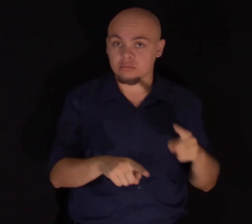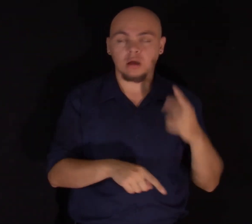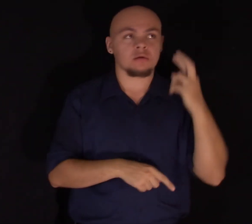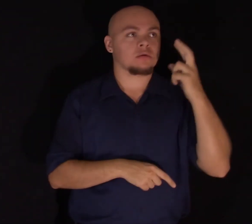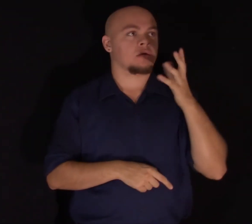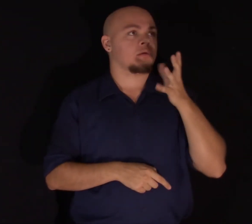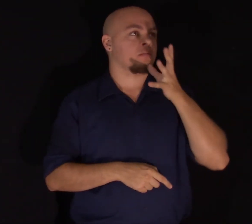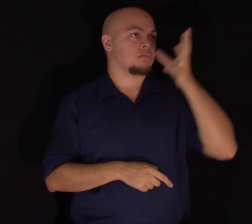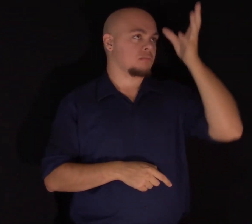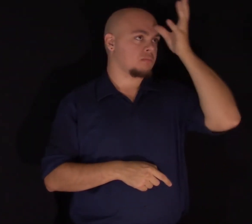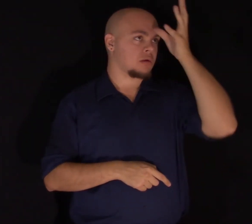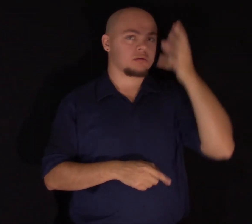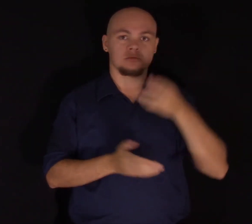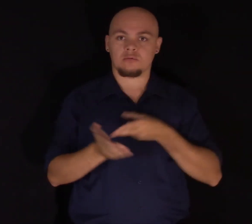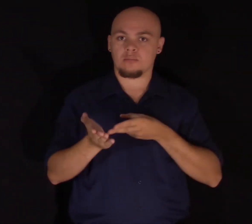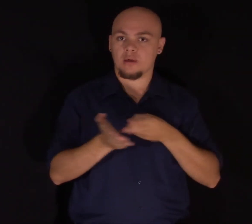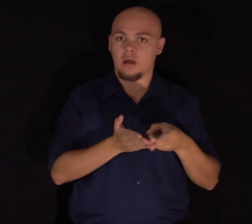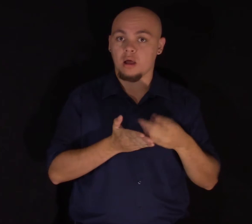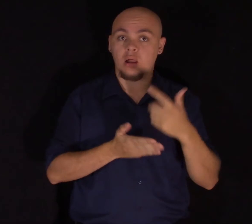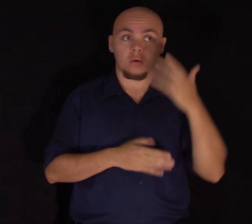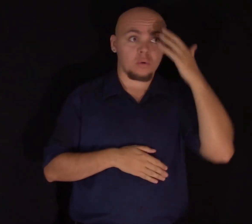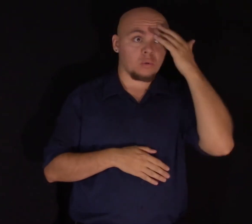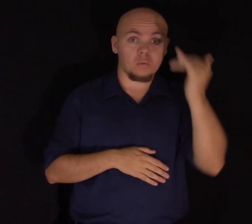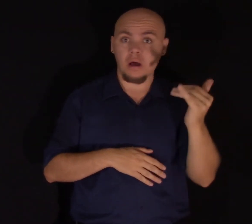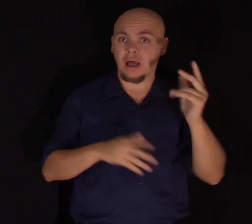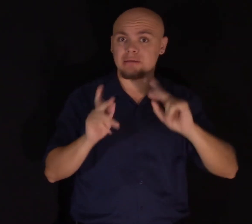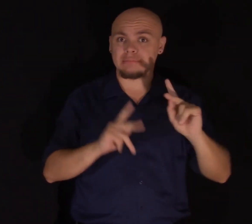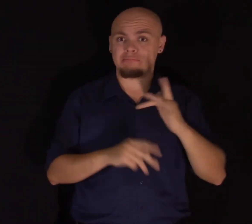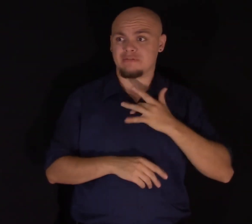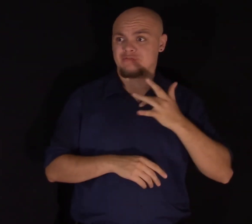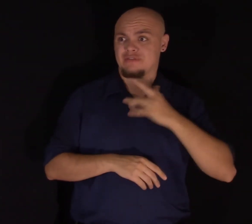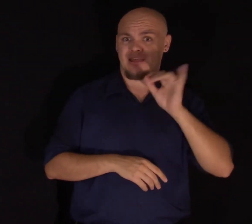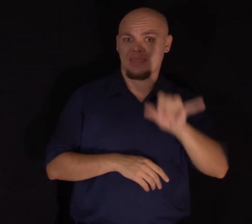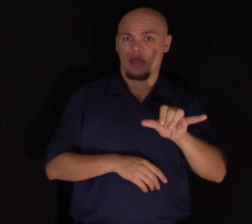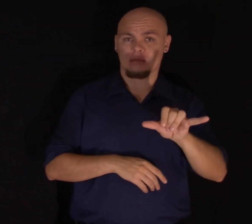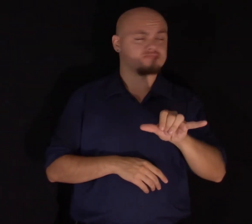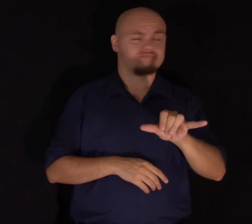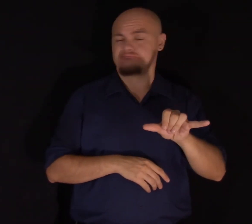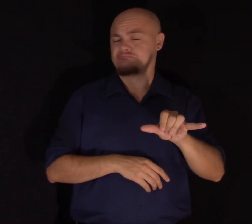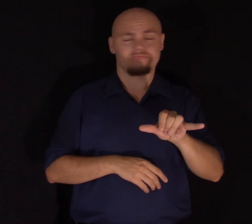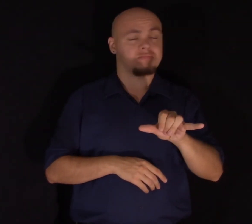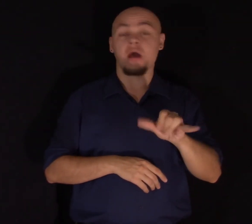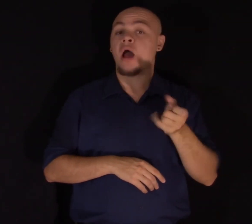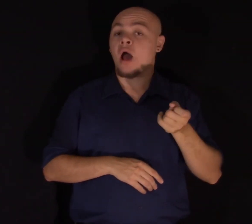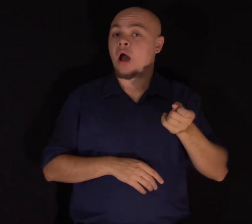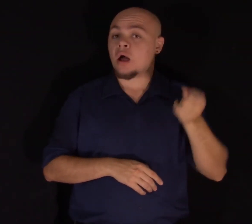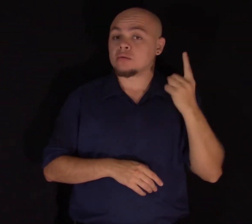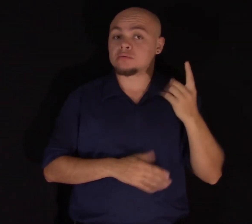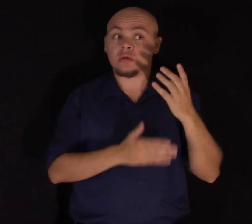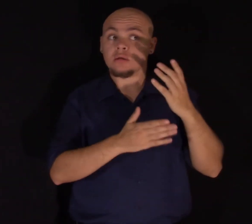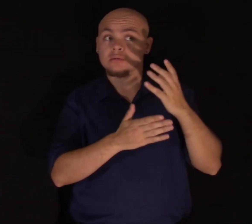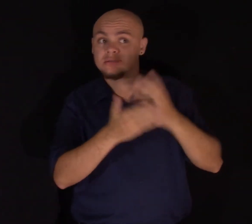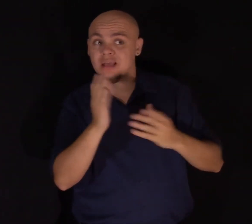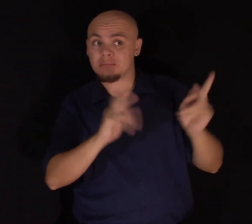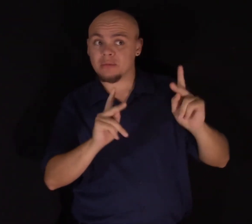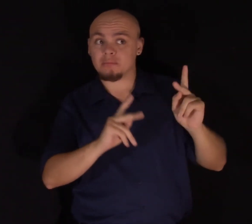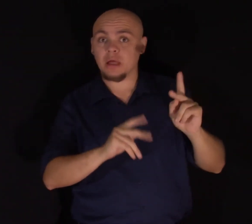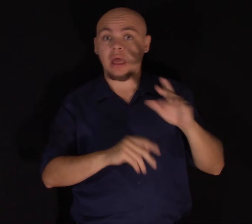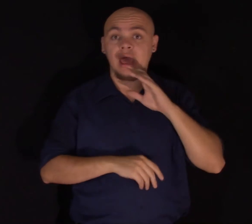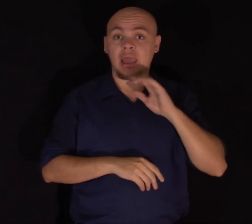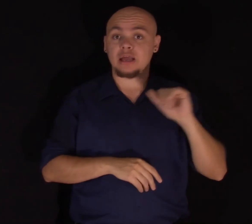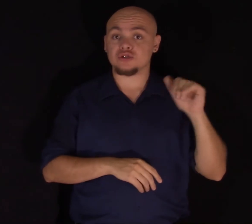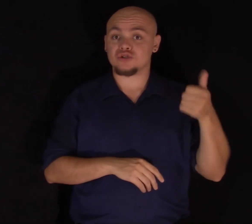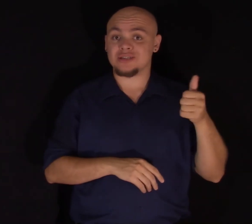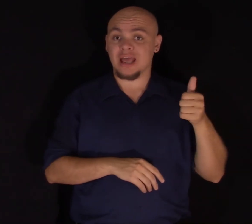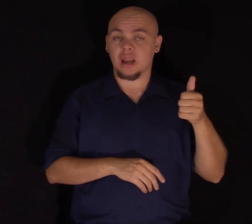parents had told me the truth. I didn't know why people felt that way, but I realized that there were some people who did. So at the age of